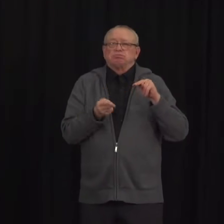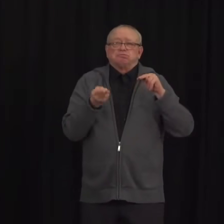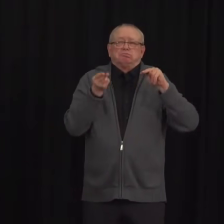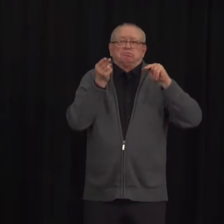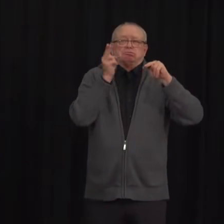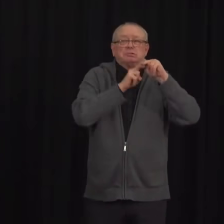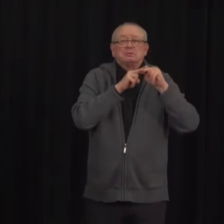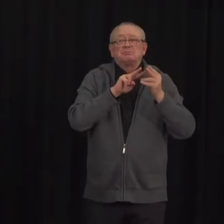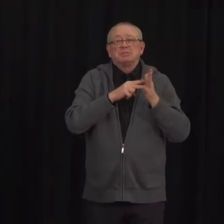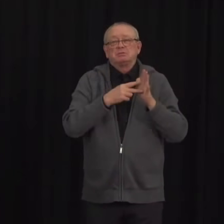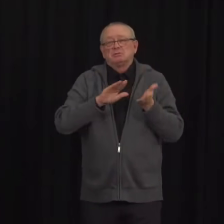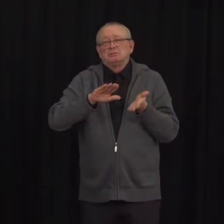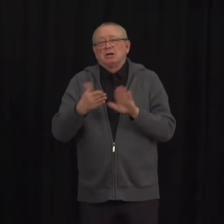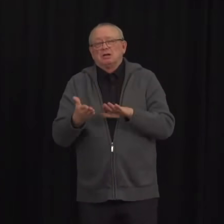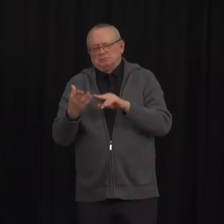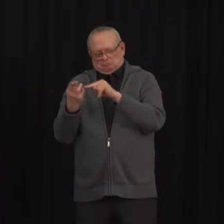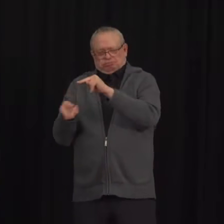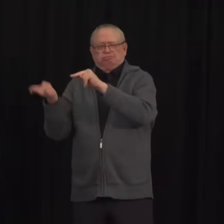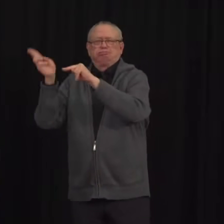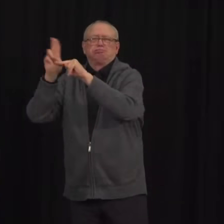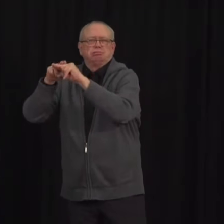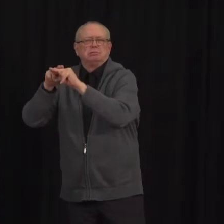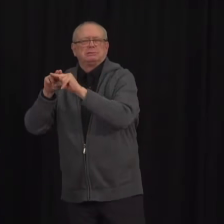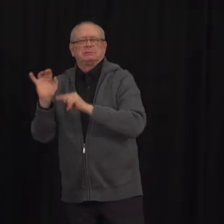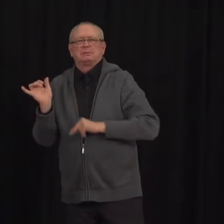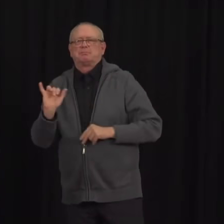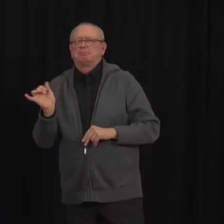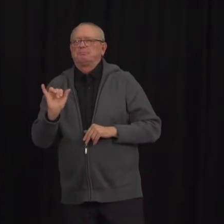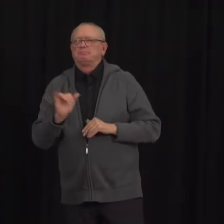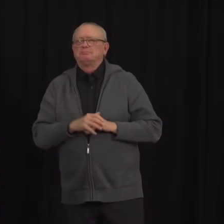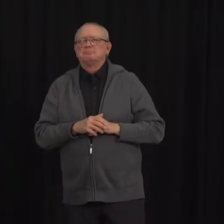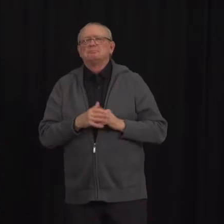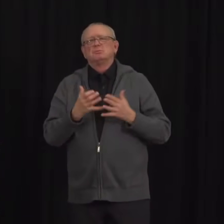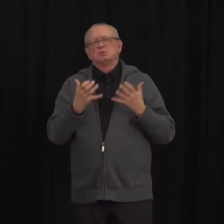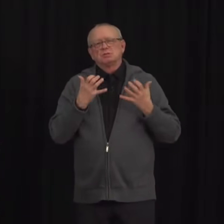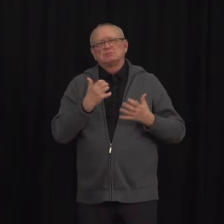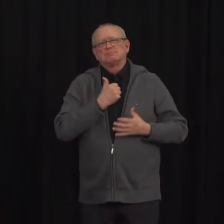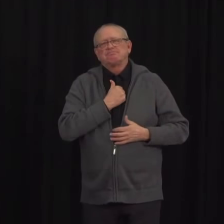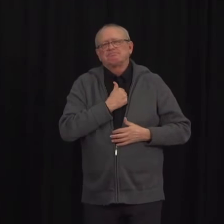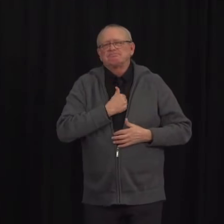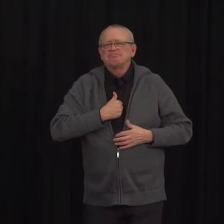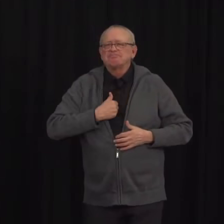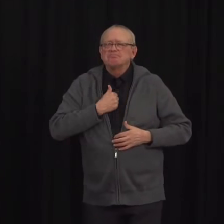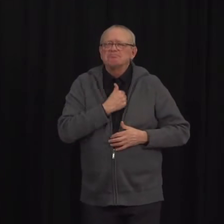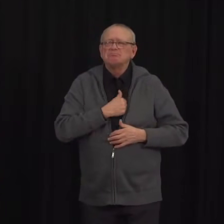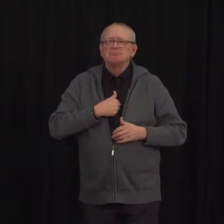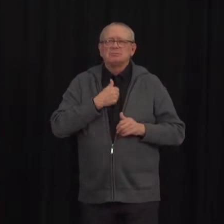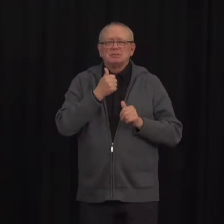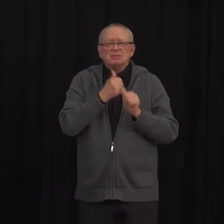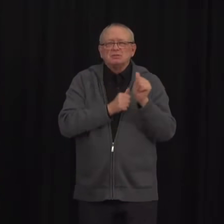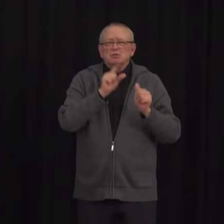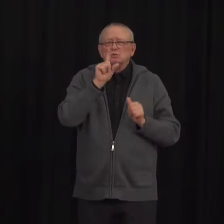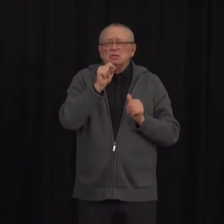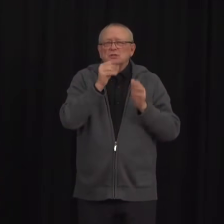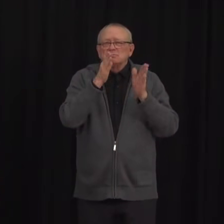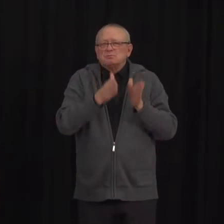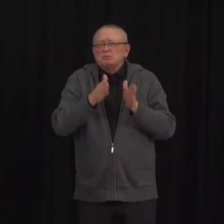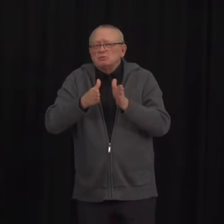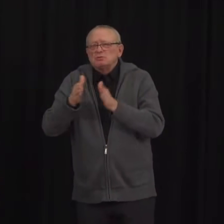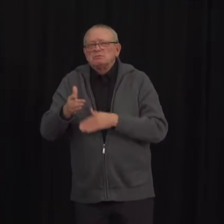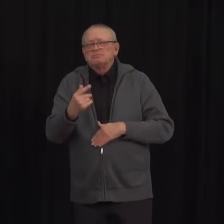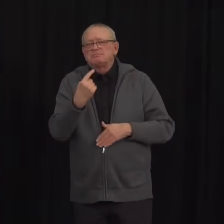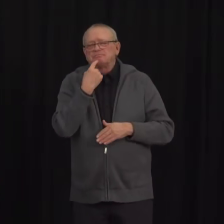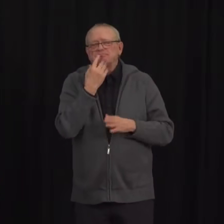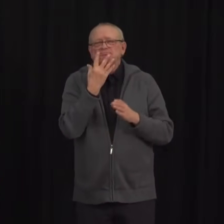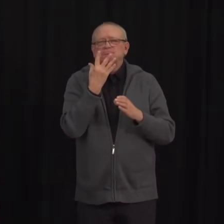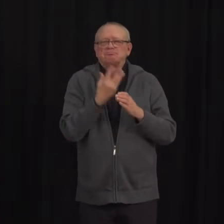time I speak about deaths, I offer condolences because each one of these people will be missed and mourned. The measures in place right